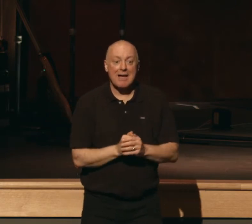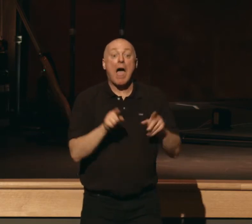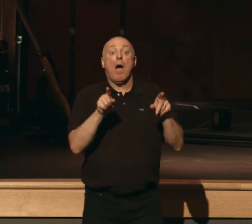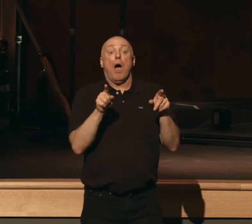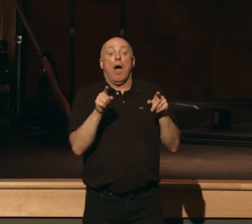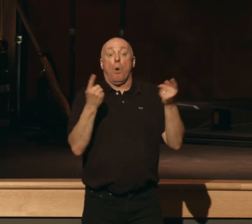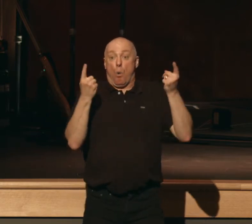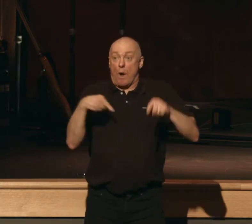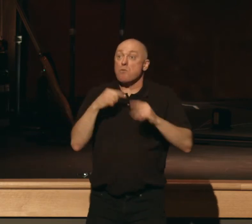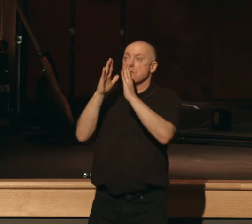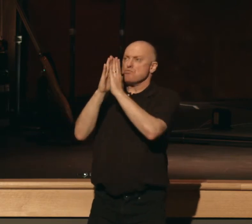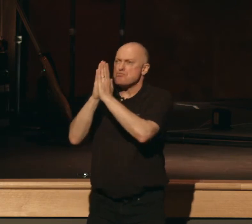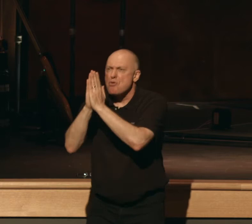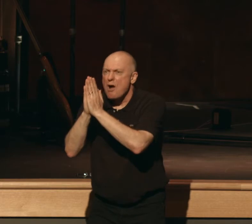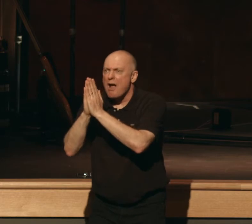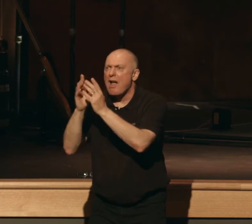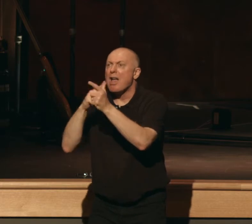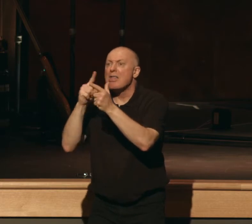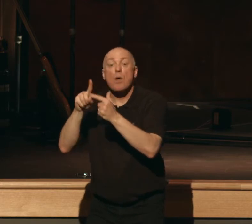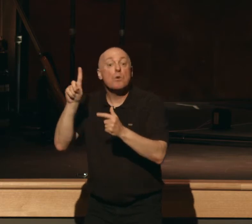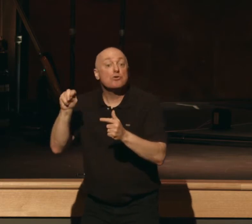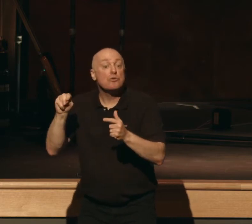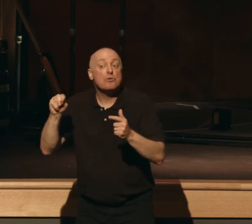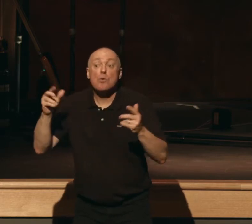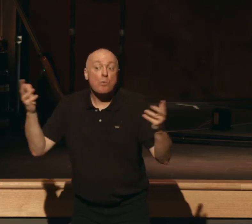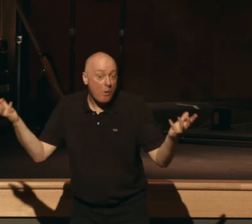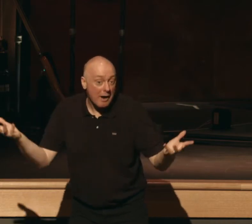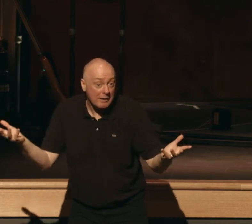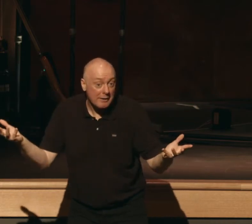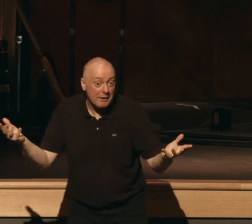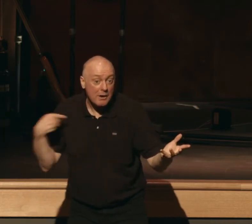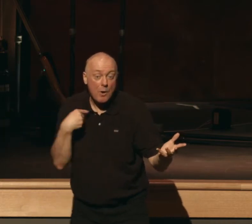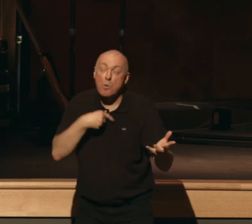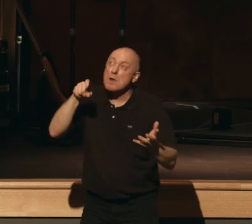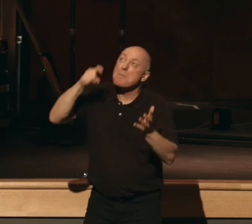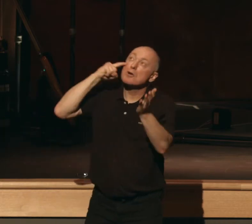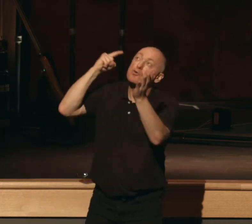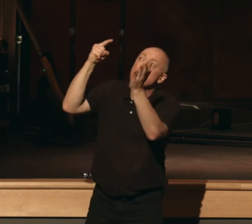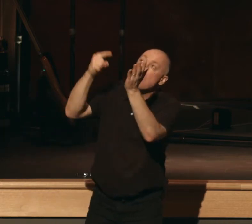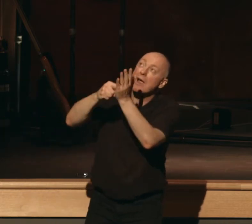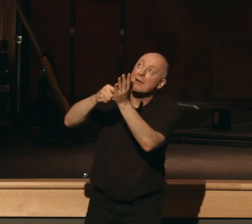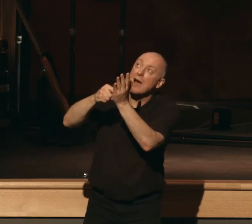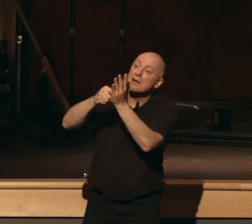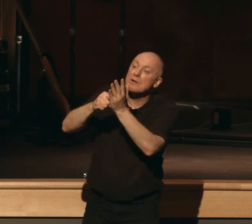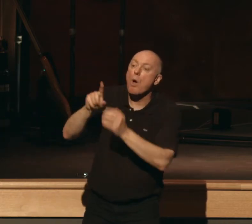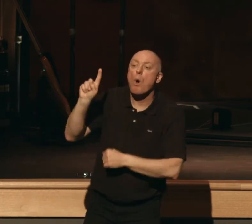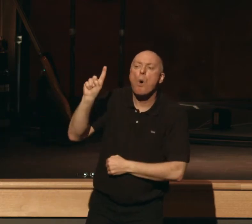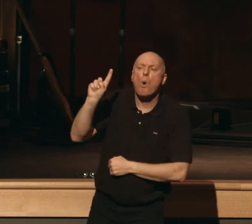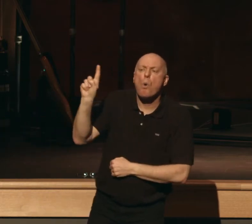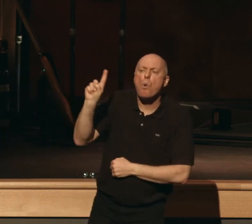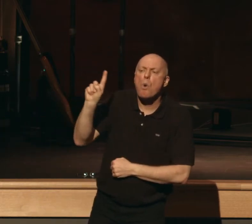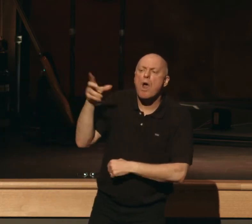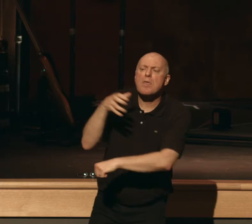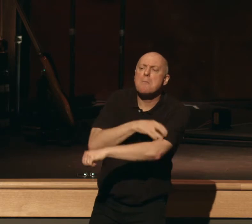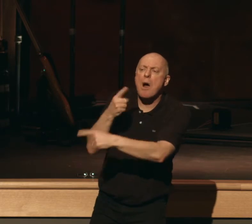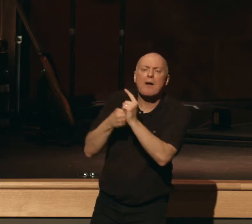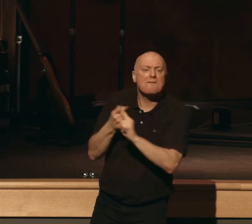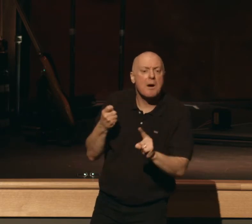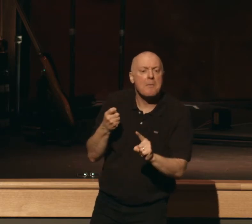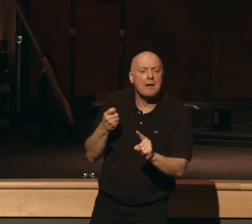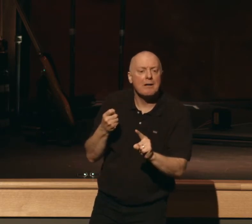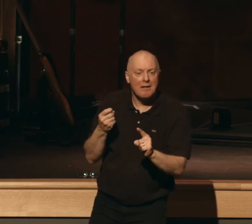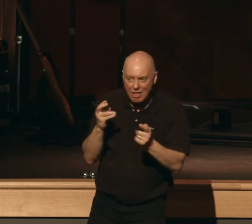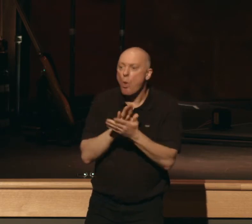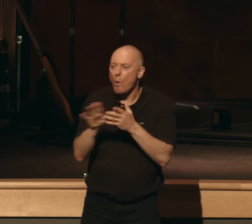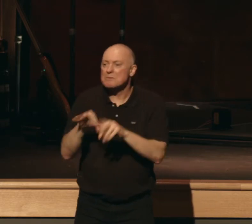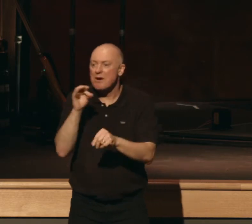we pray, we must do this. We must recognize the source of power, the Holy Spirit.